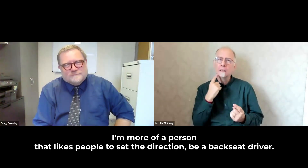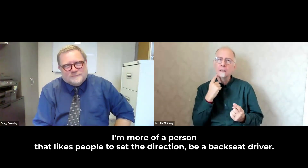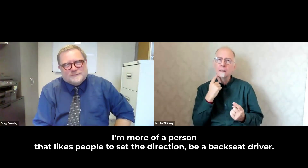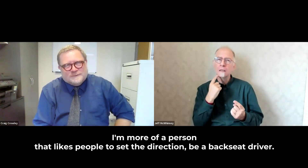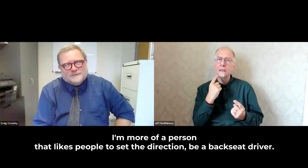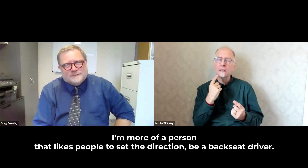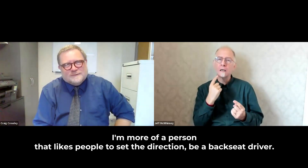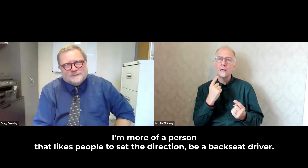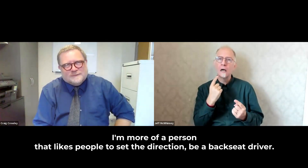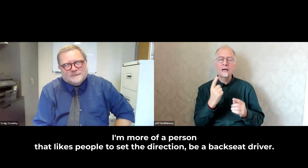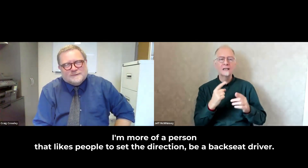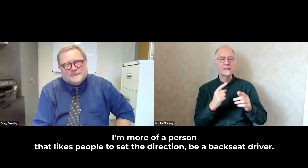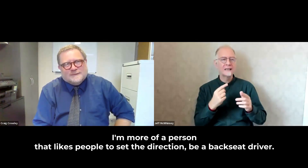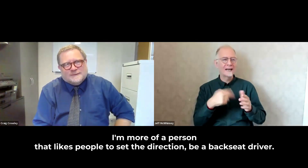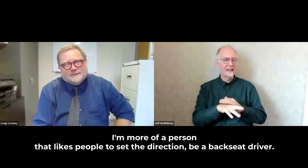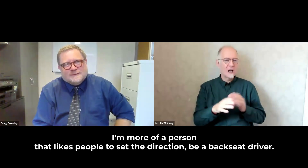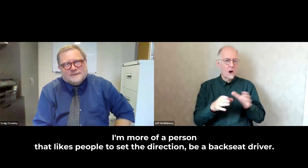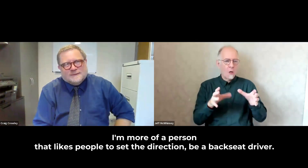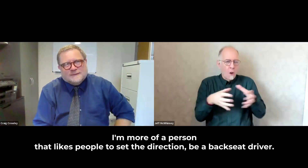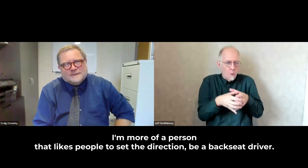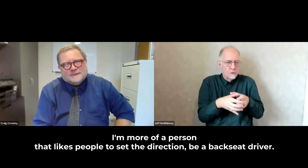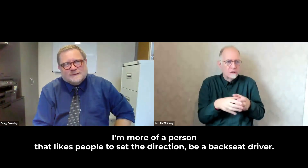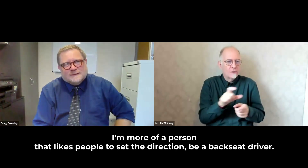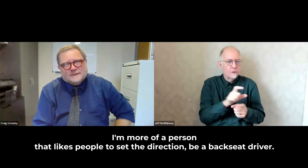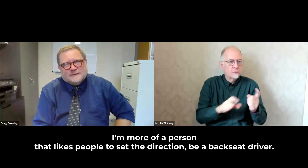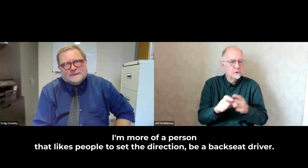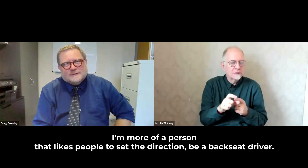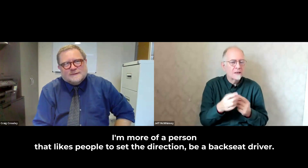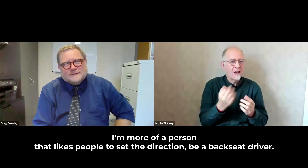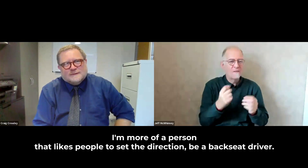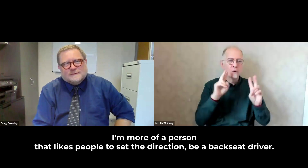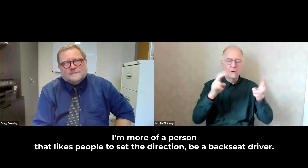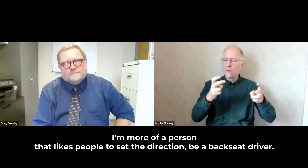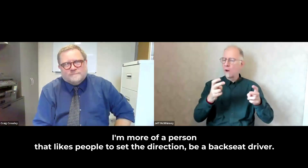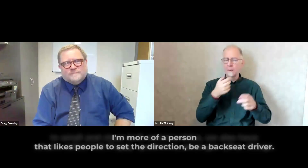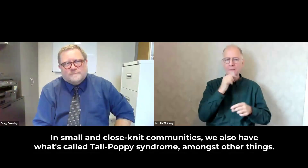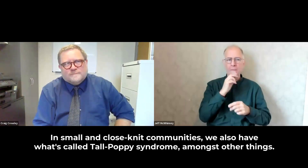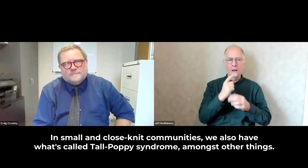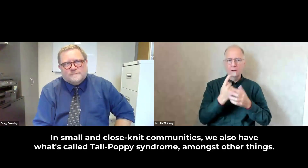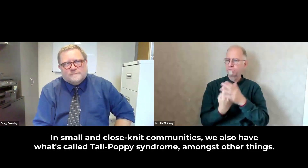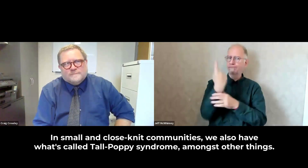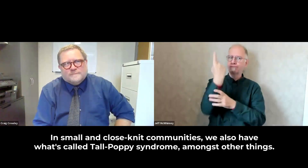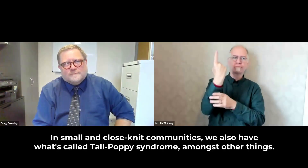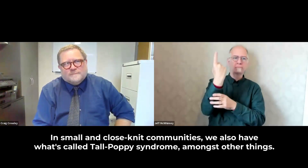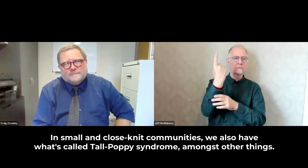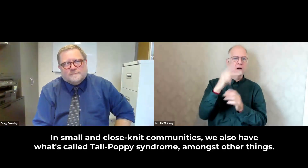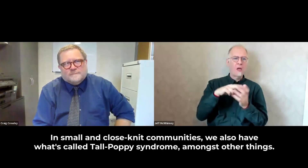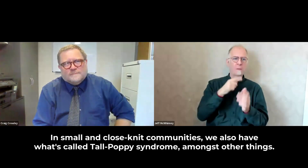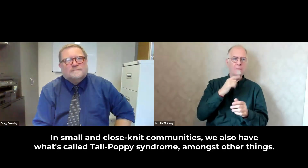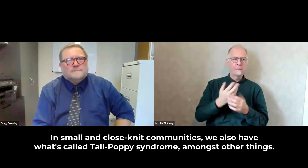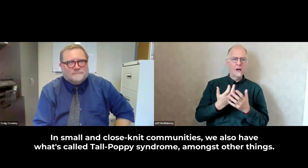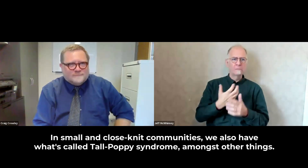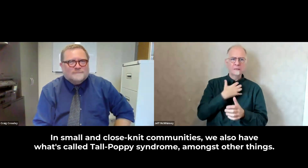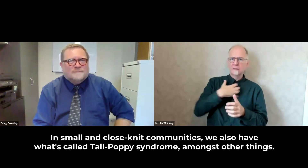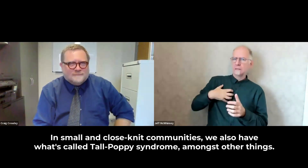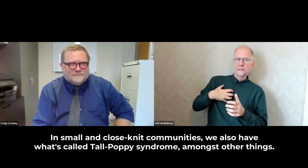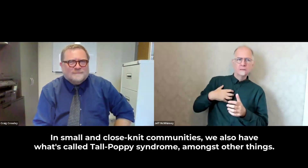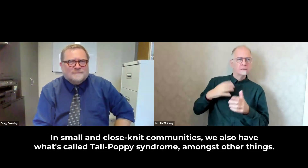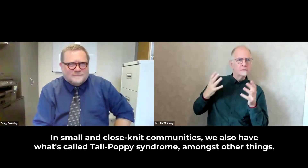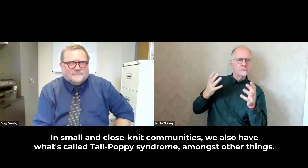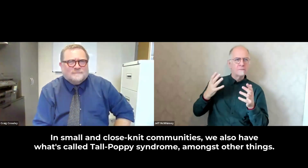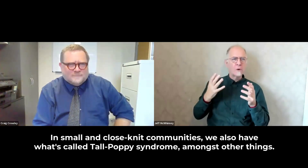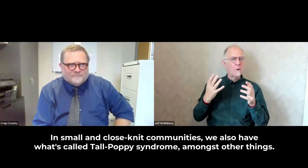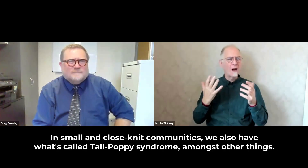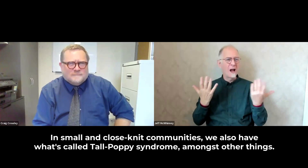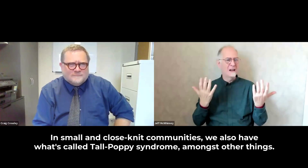people to set the direction, be a backseat driver. in small and close-knit communities, we